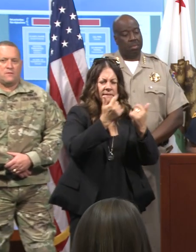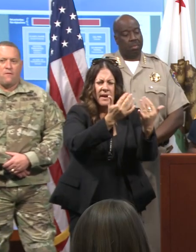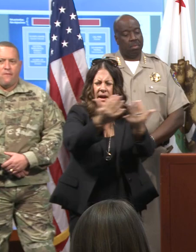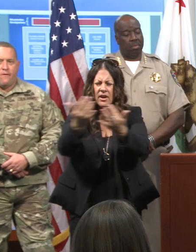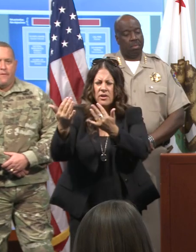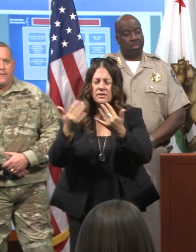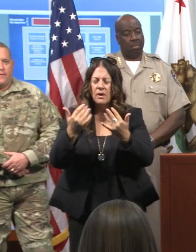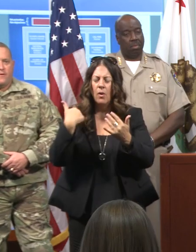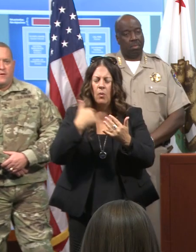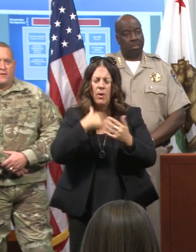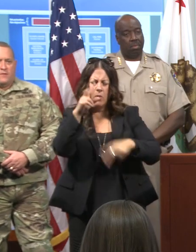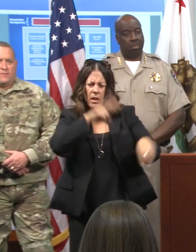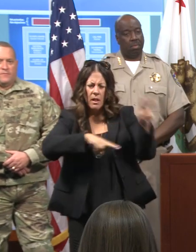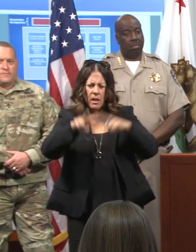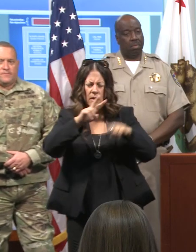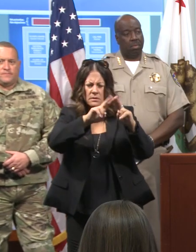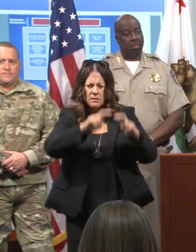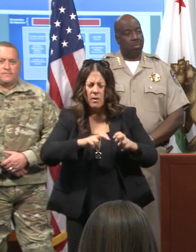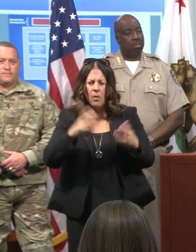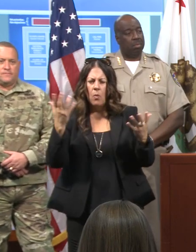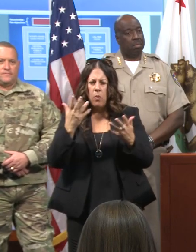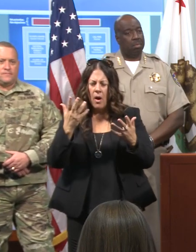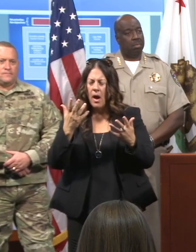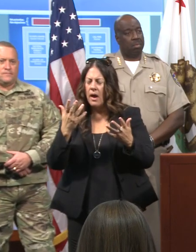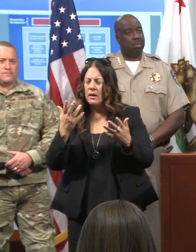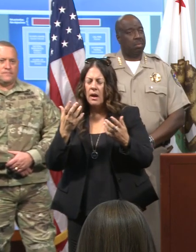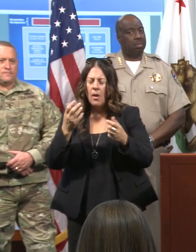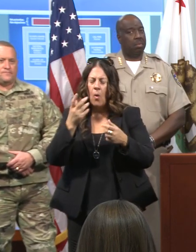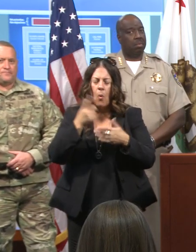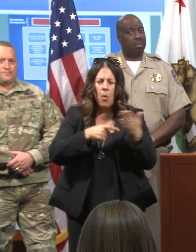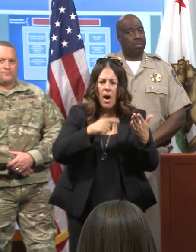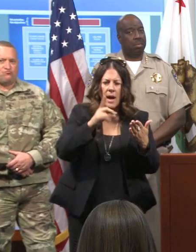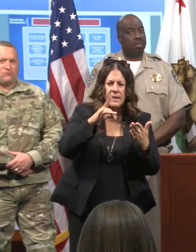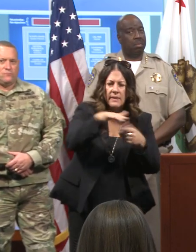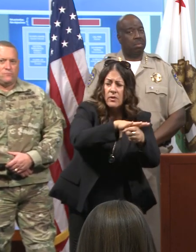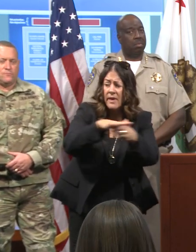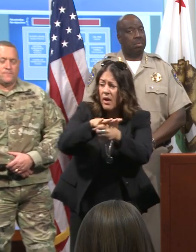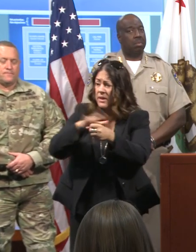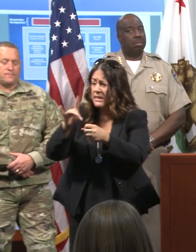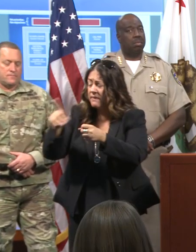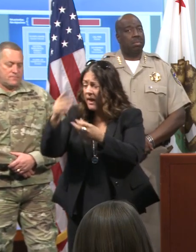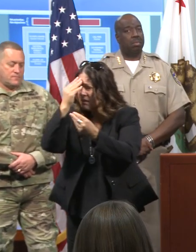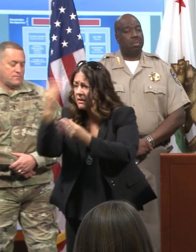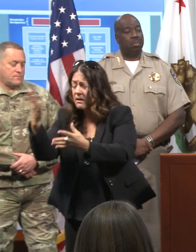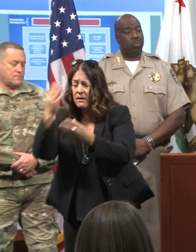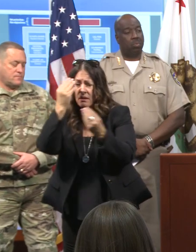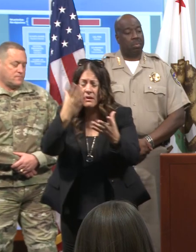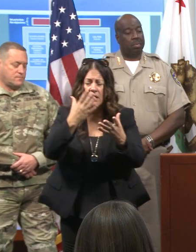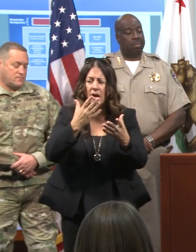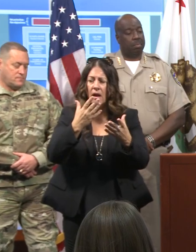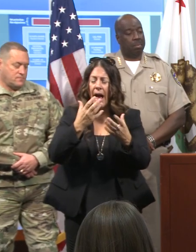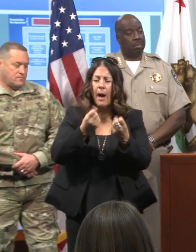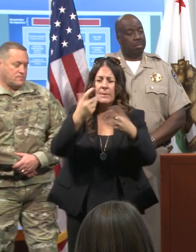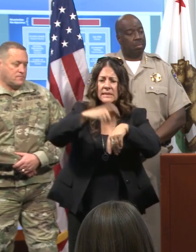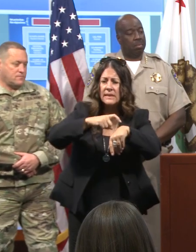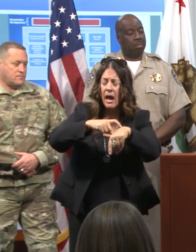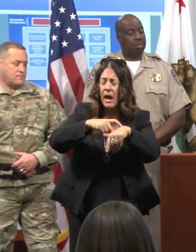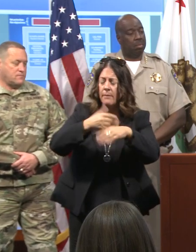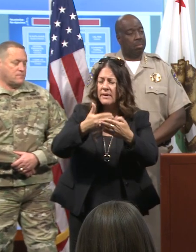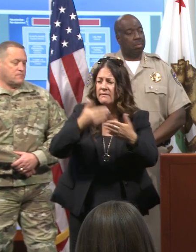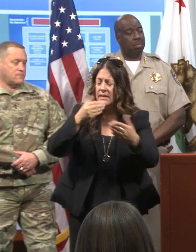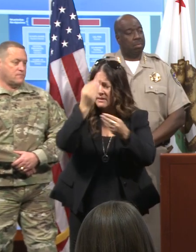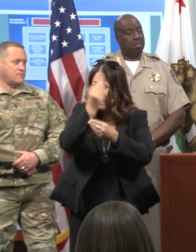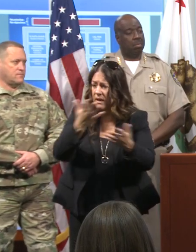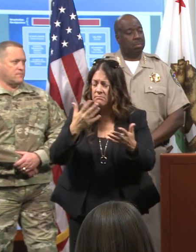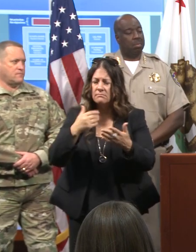that to determine what notices occurred, what worked. All of these areas have these plans. You know, in the last 5 years,